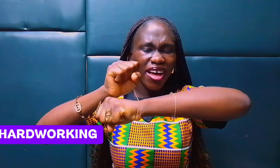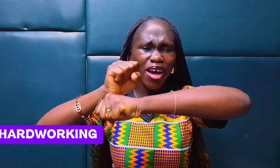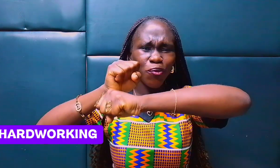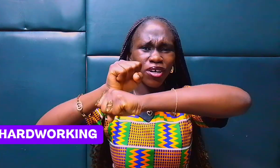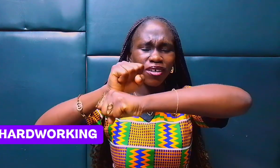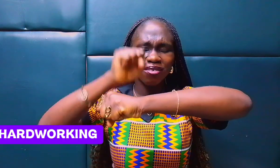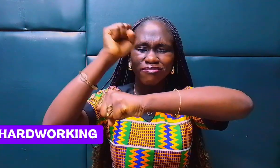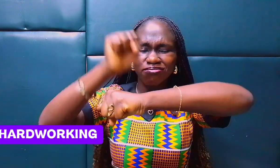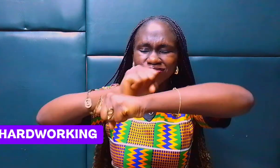hard work,